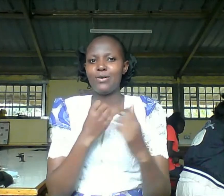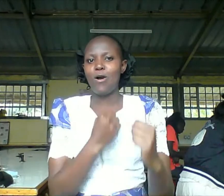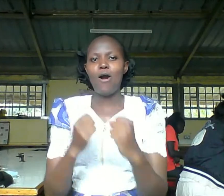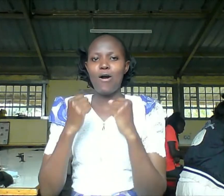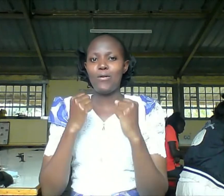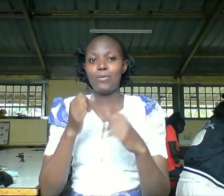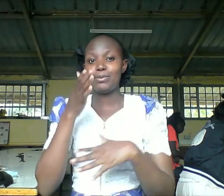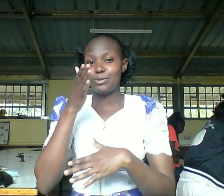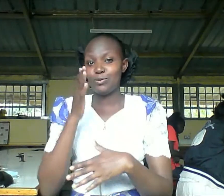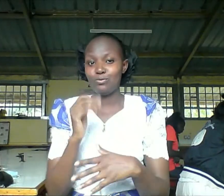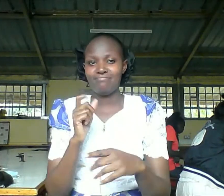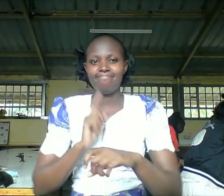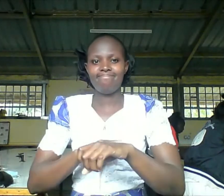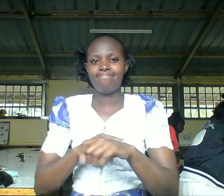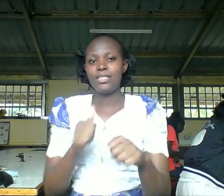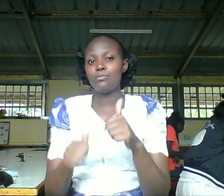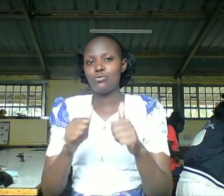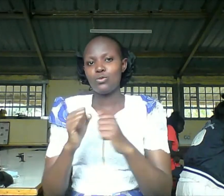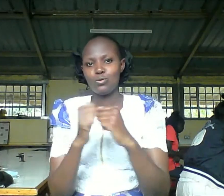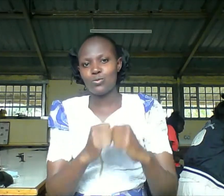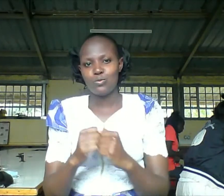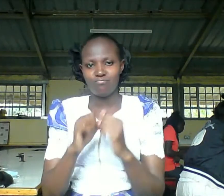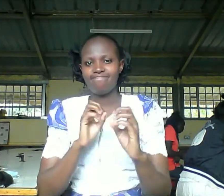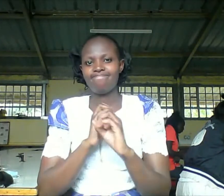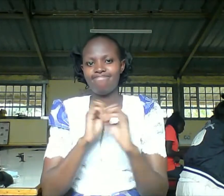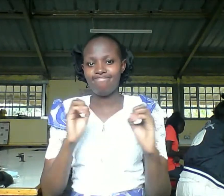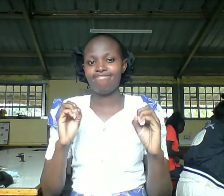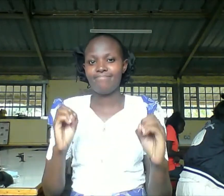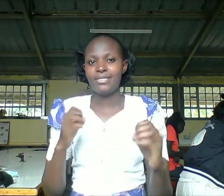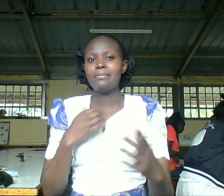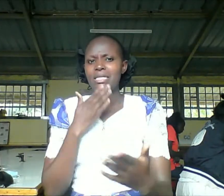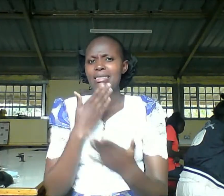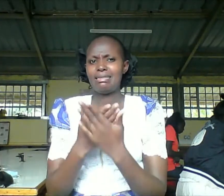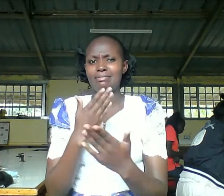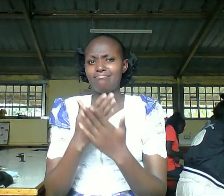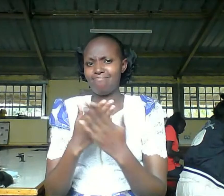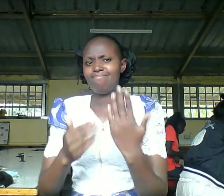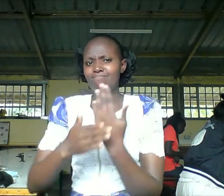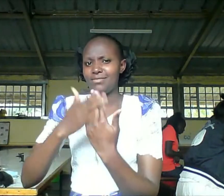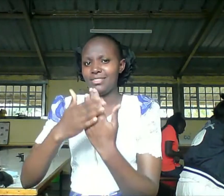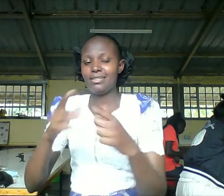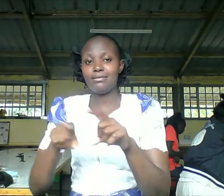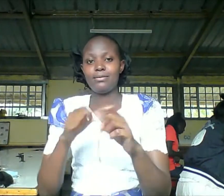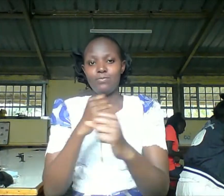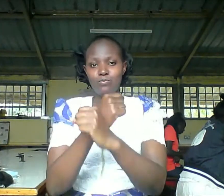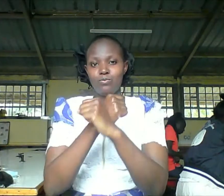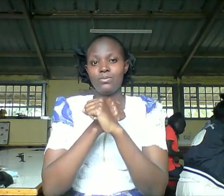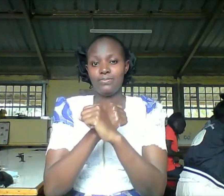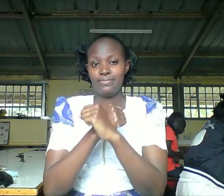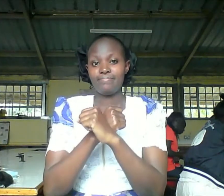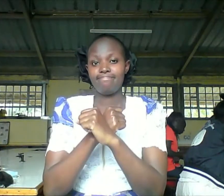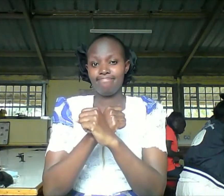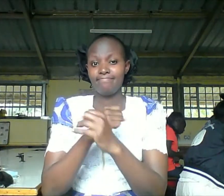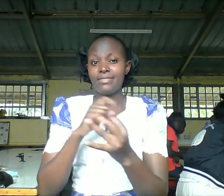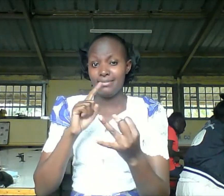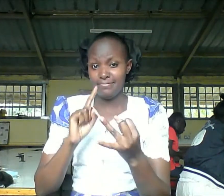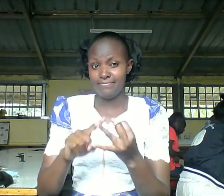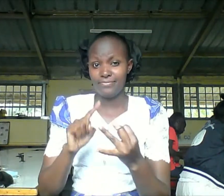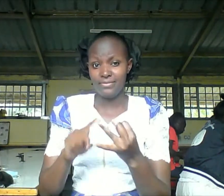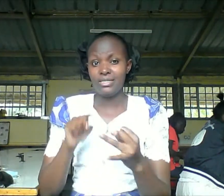been together. I thank him for his care and protection. Secondly, we have come to a new term, and I